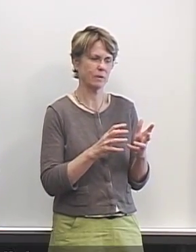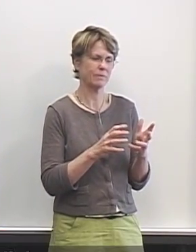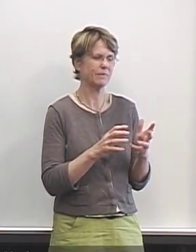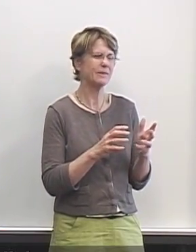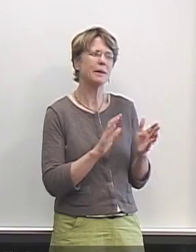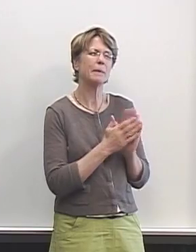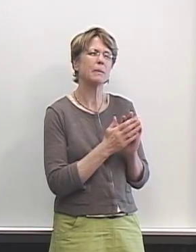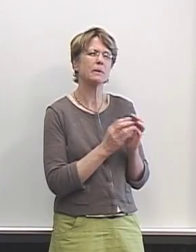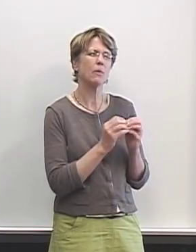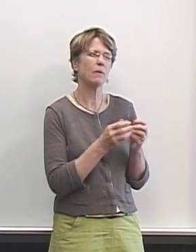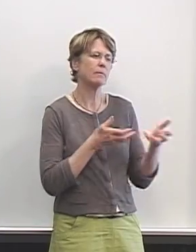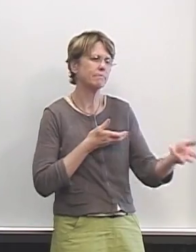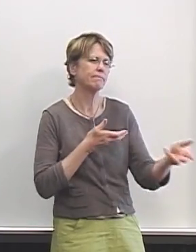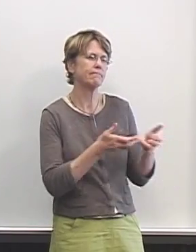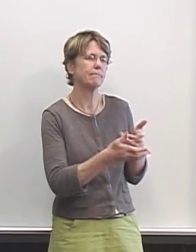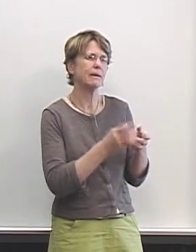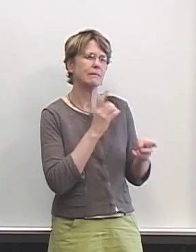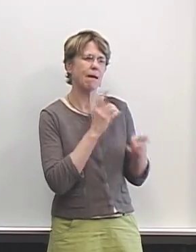dialogue.